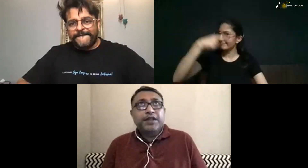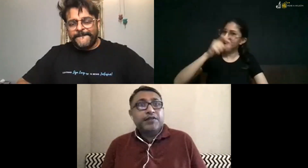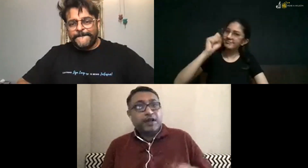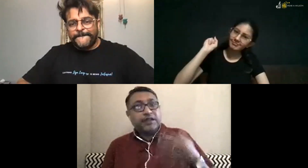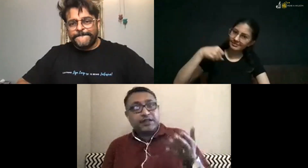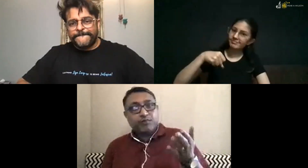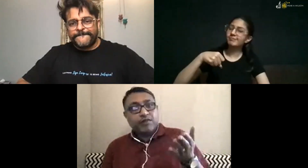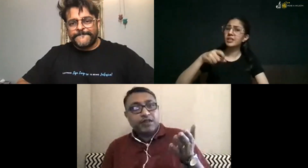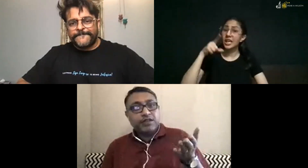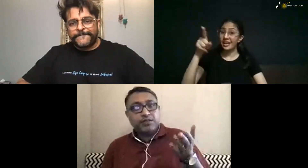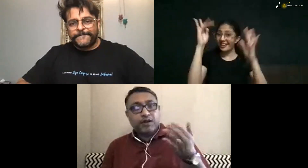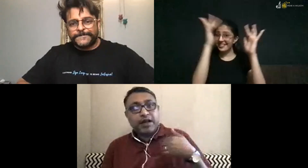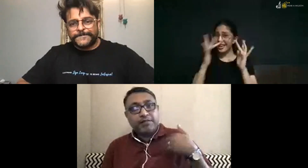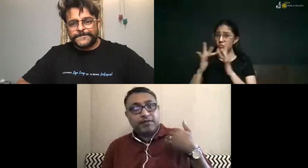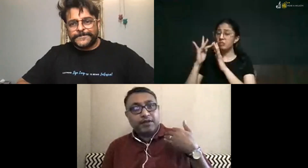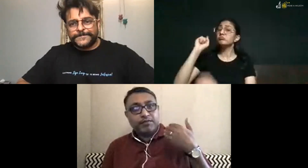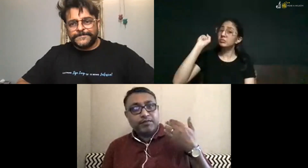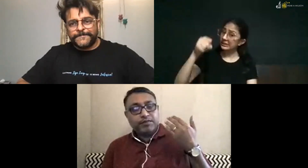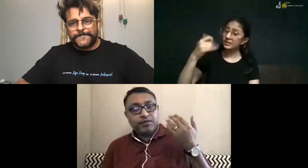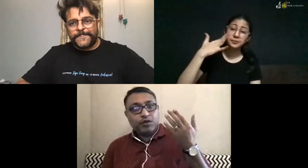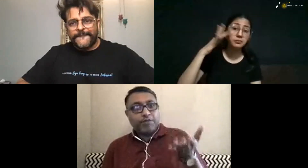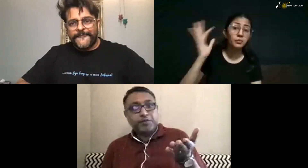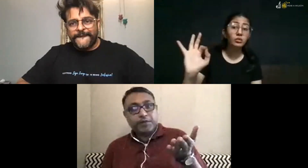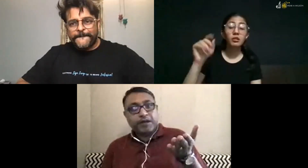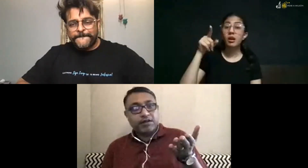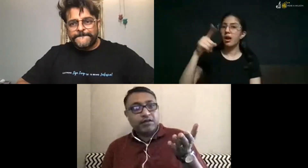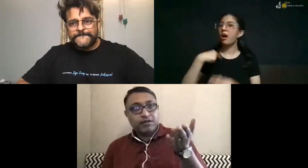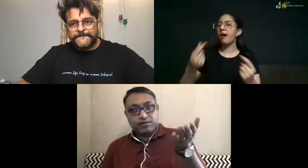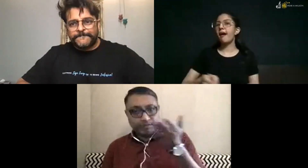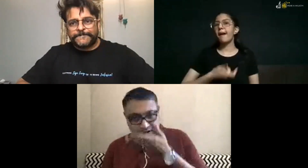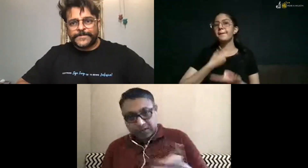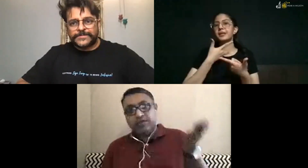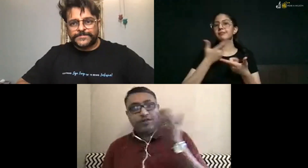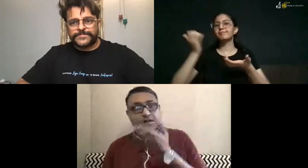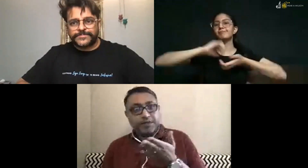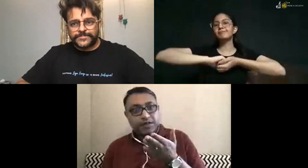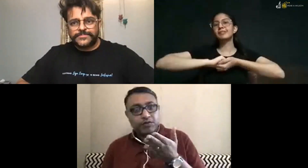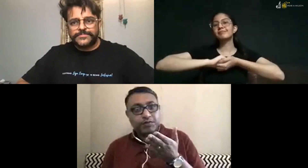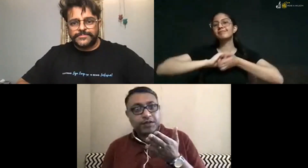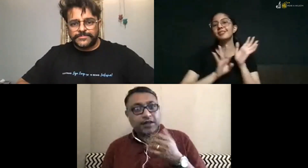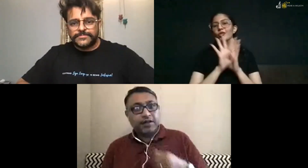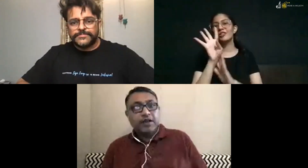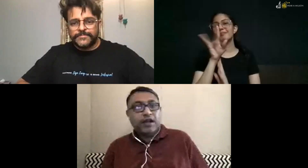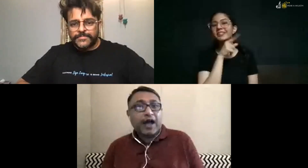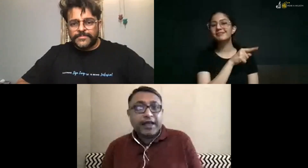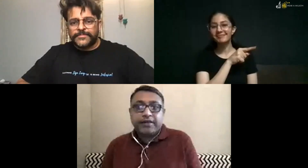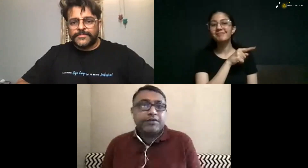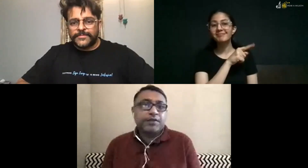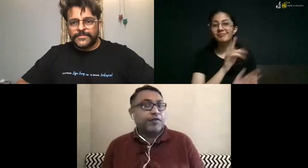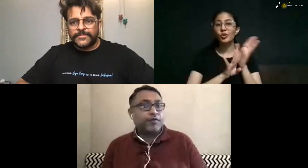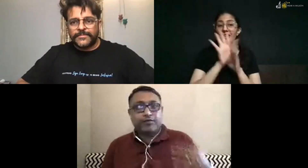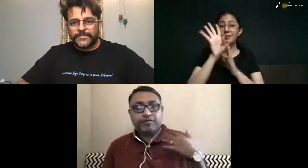complete network, and that's one of the reason why I'm so happy to be a partner with this Here a Million group, right? And I